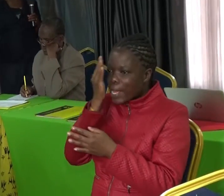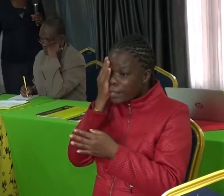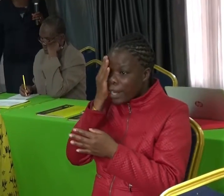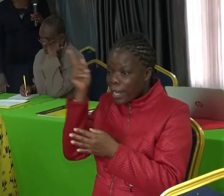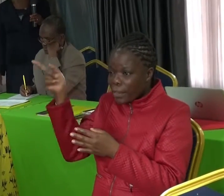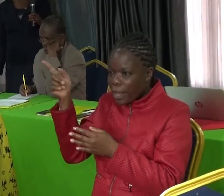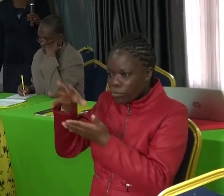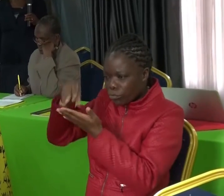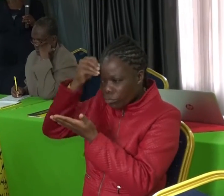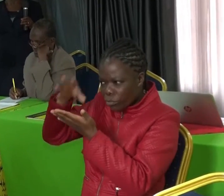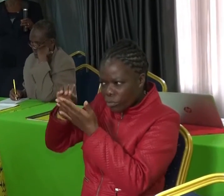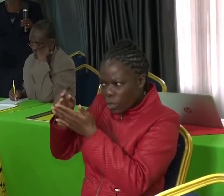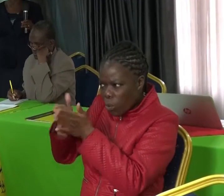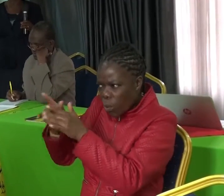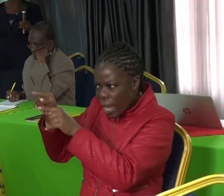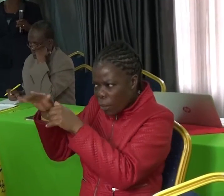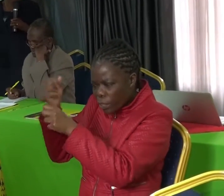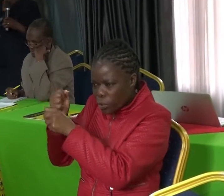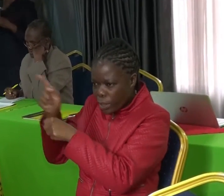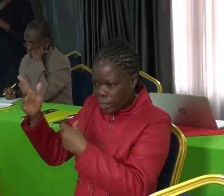others, cascade model. Why